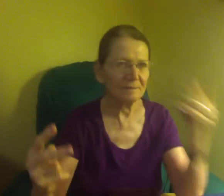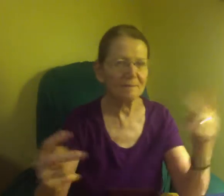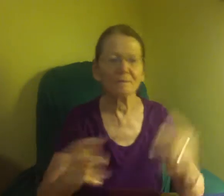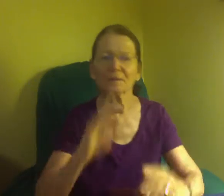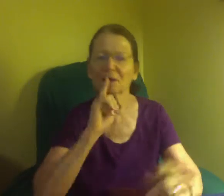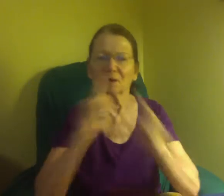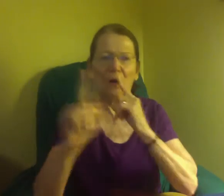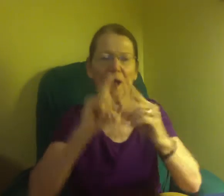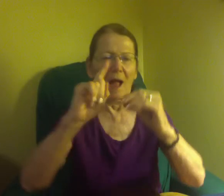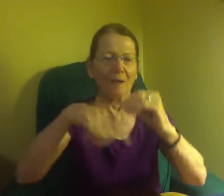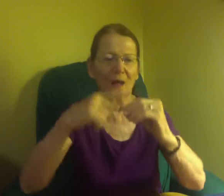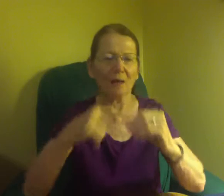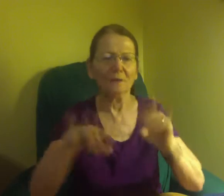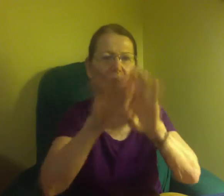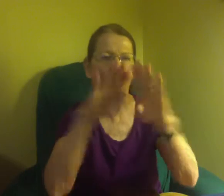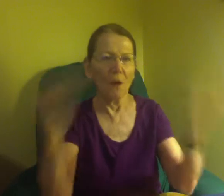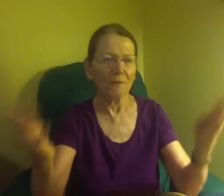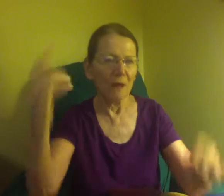B B A